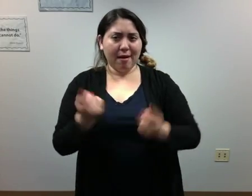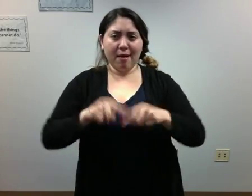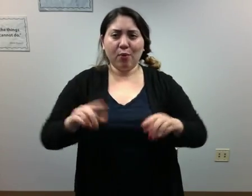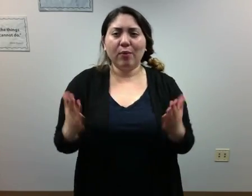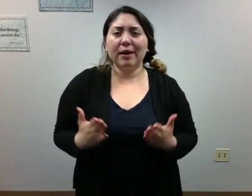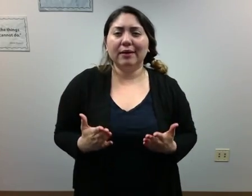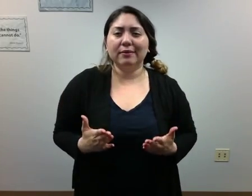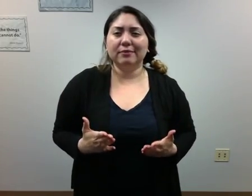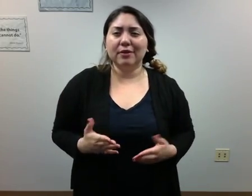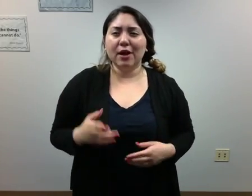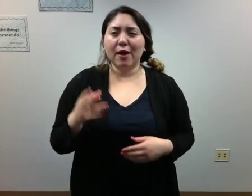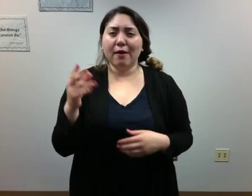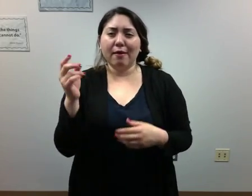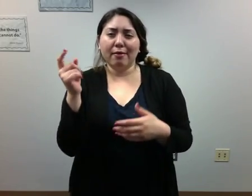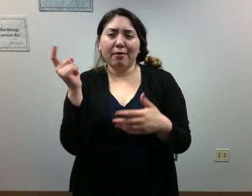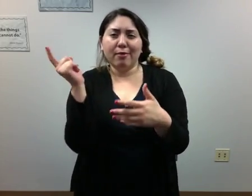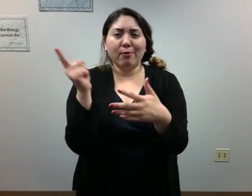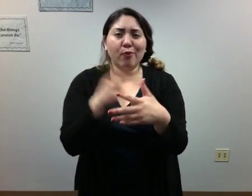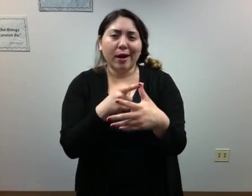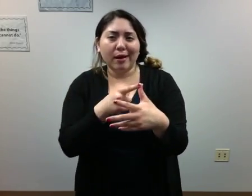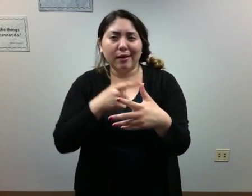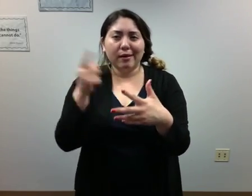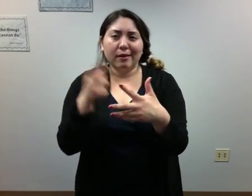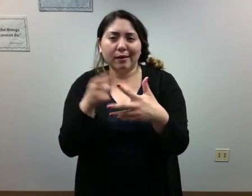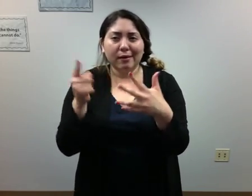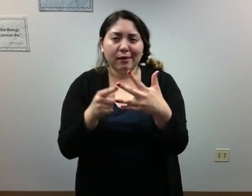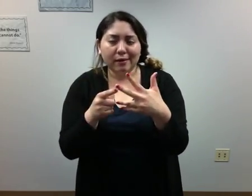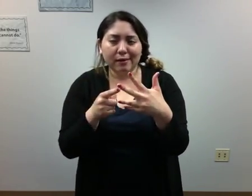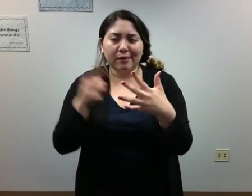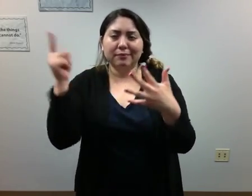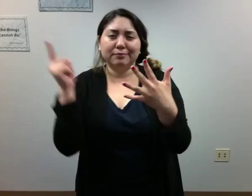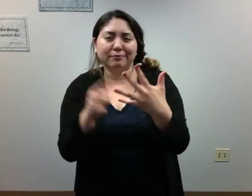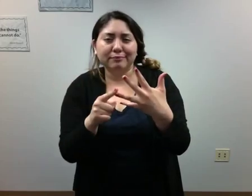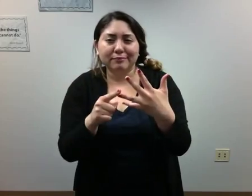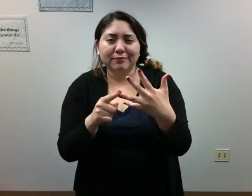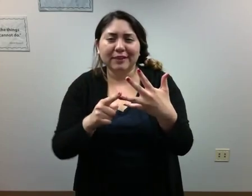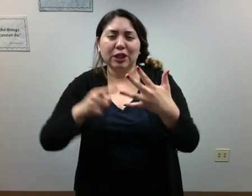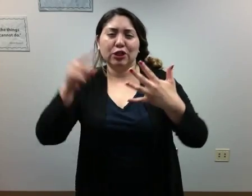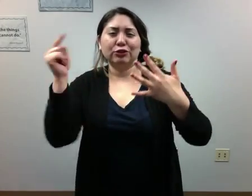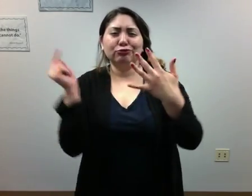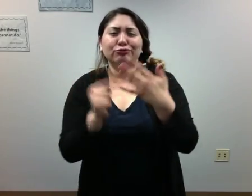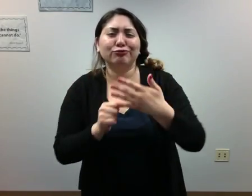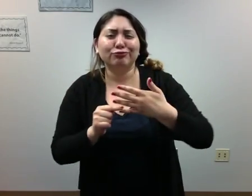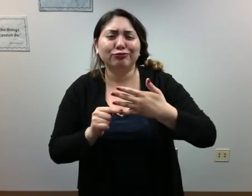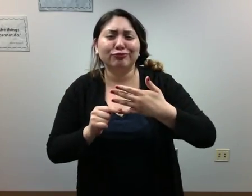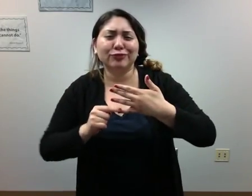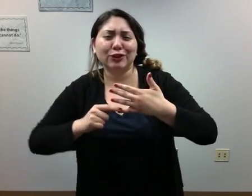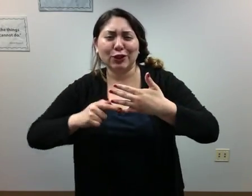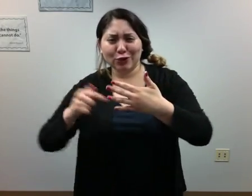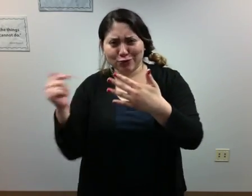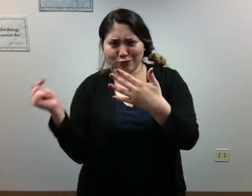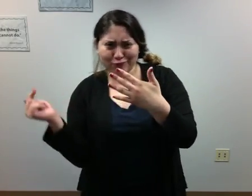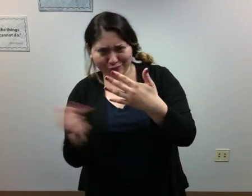the Reagan, Meese, Deaver, Knopfziger, Poindexter,